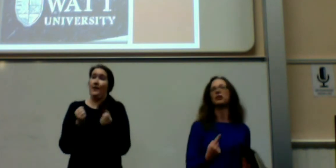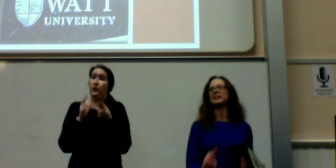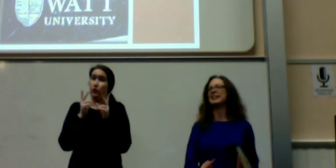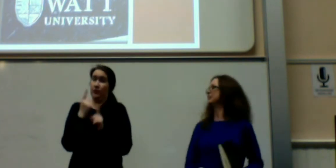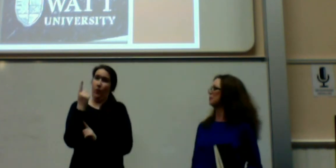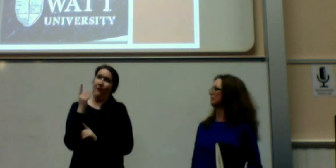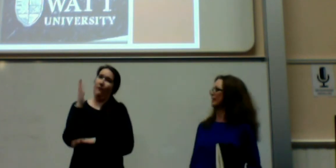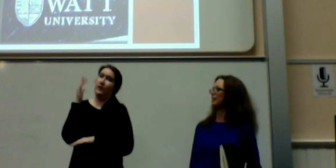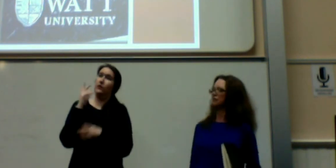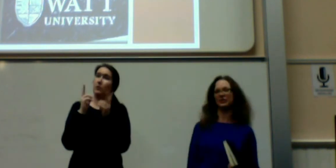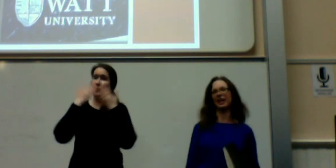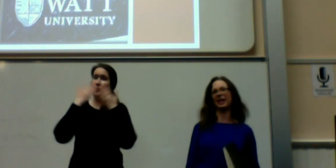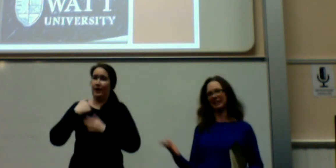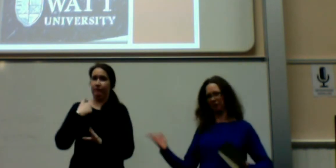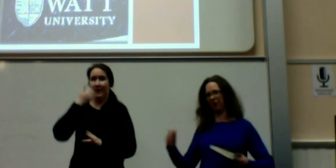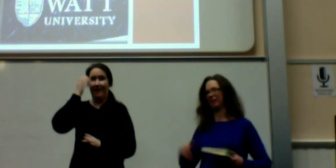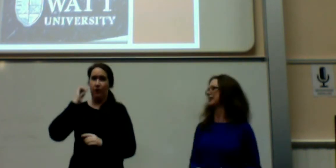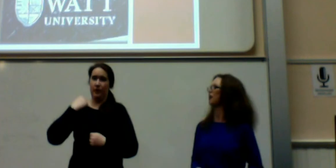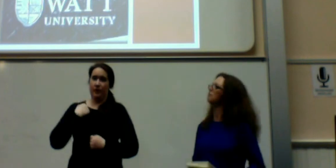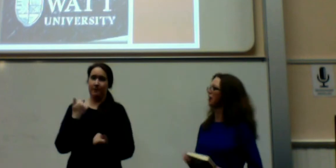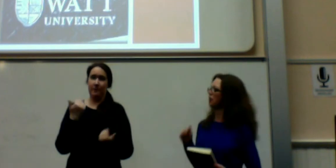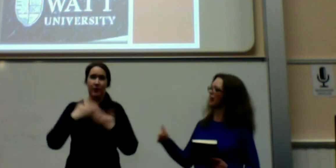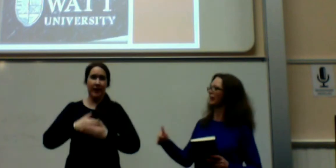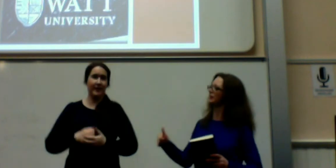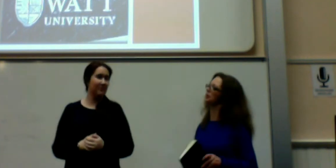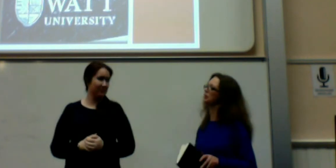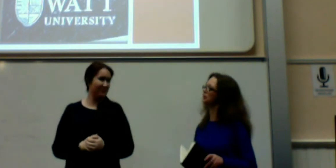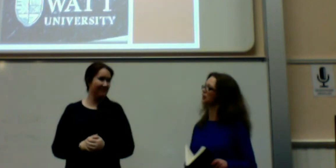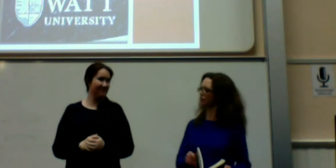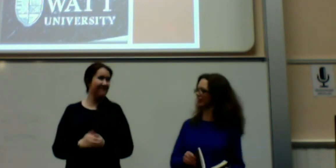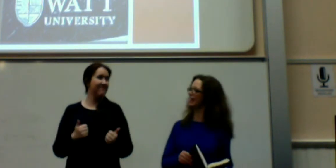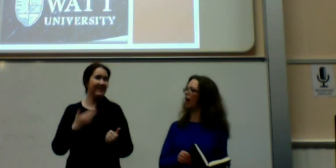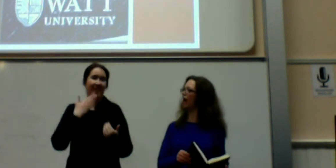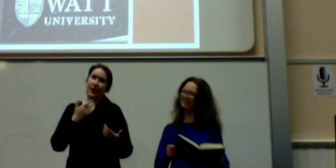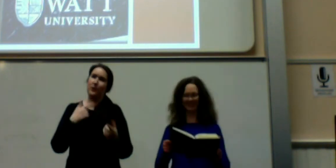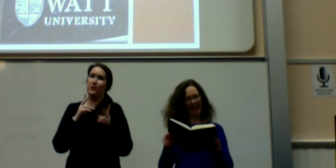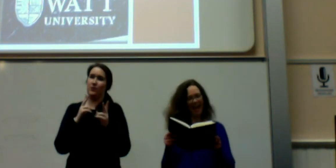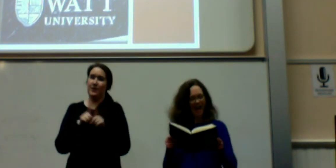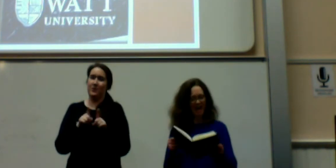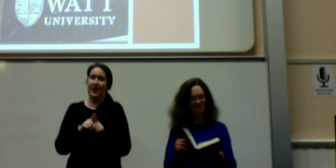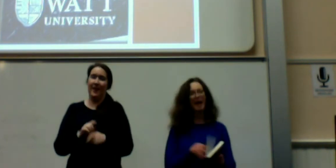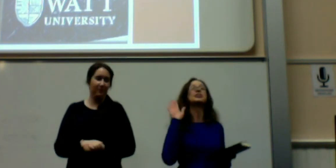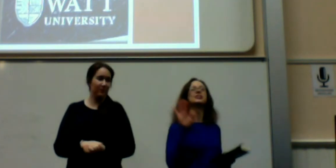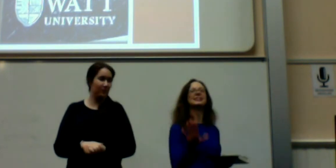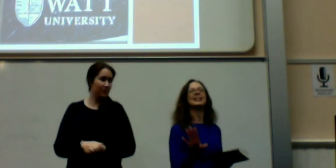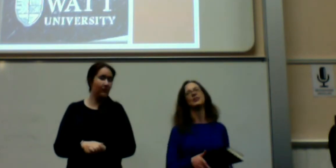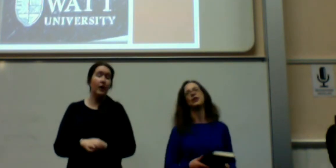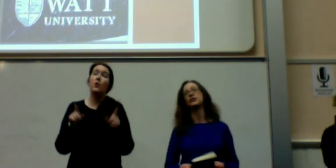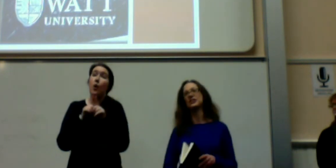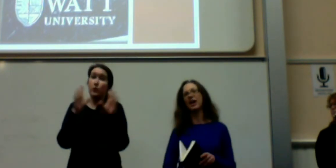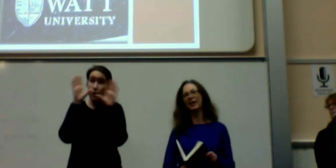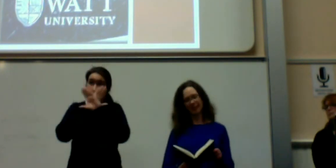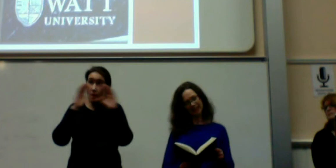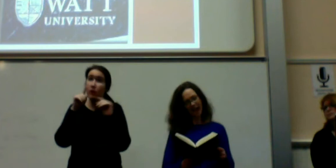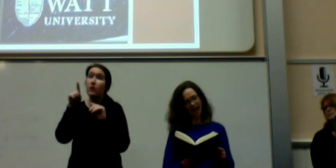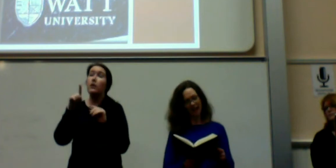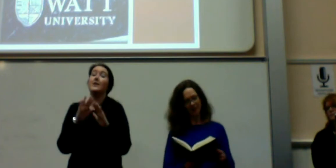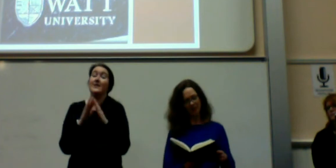one volunteer interpreter for tonight, Bon. Thanks so much for your stuff. And also, just to let you know for your